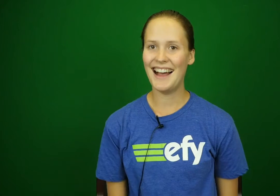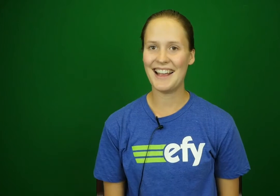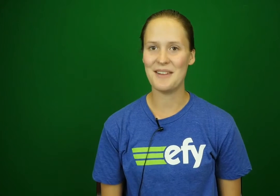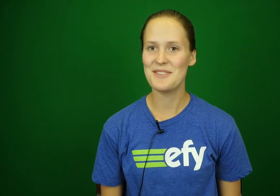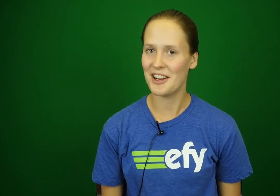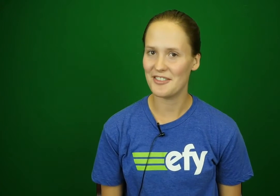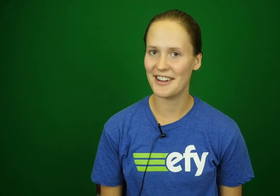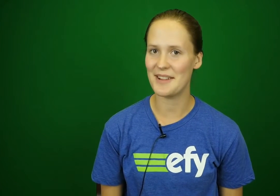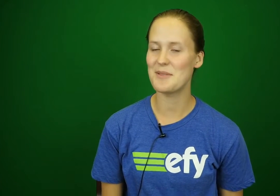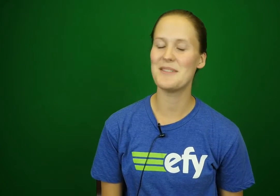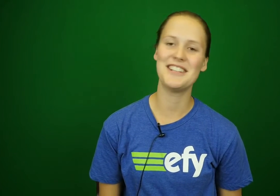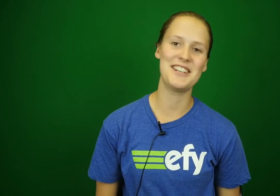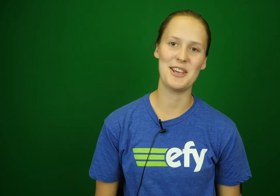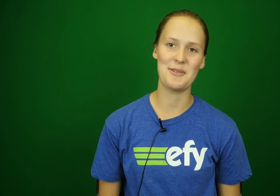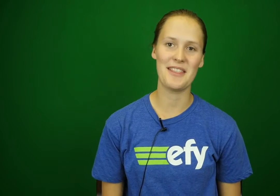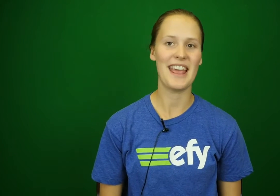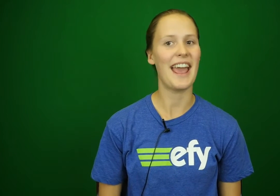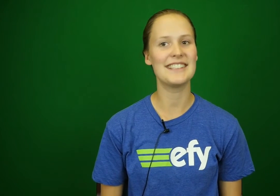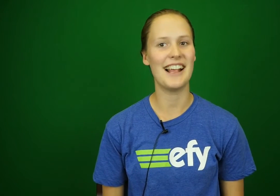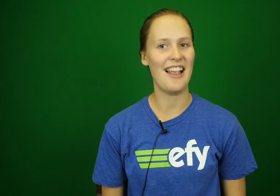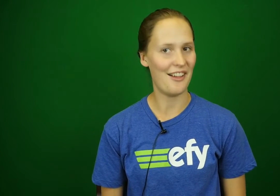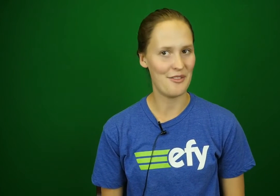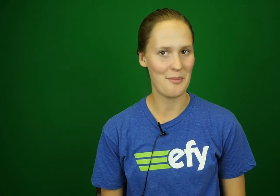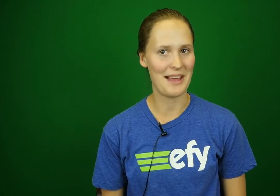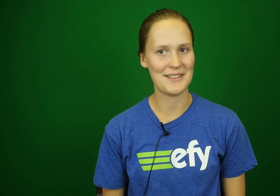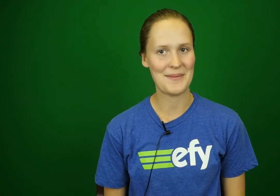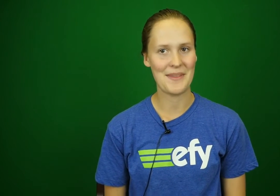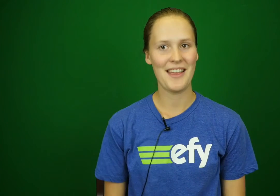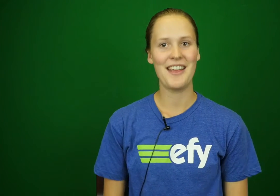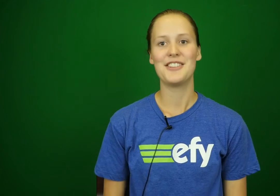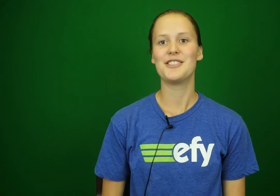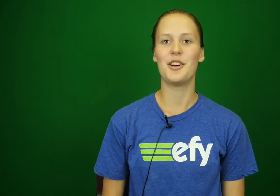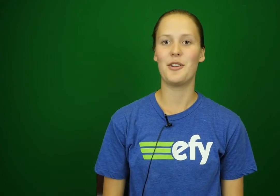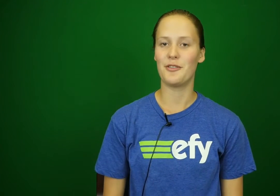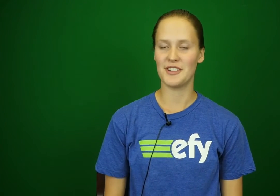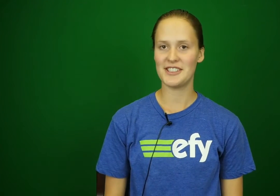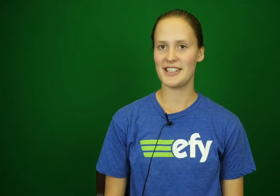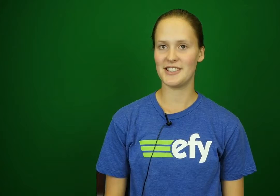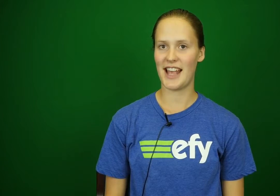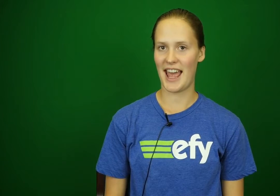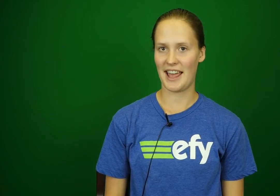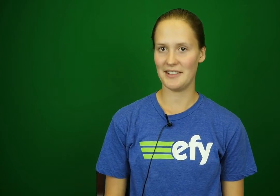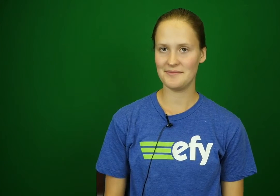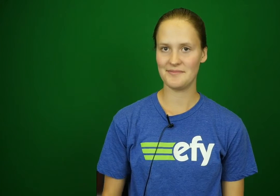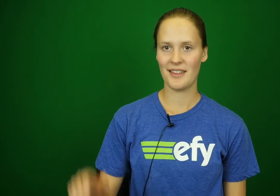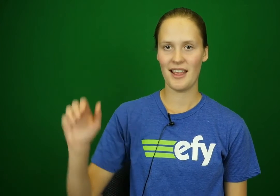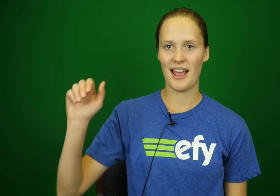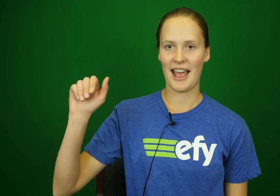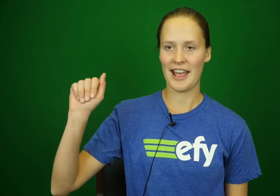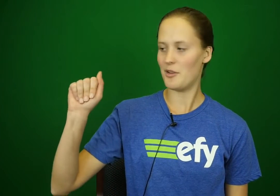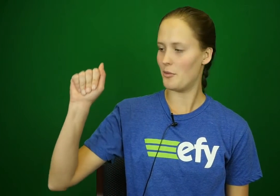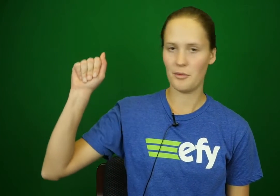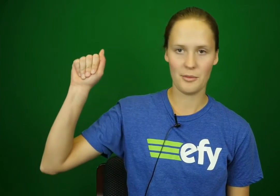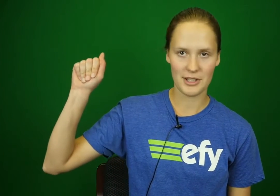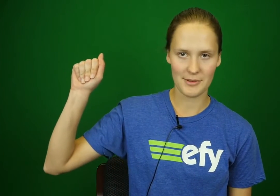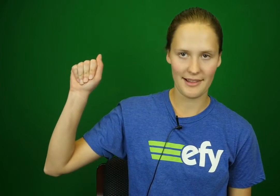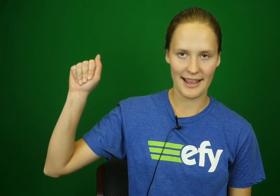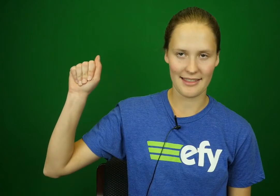Hi, I'm Jennifer, and I'm going to be teaching you the ASL alphabet. So first there's A, and we do it like